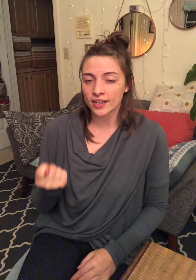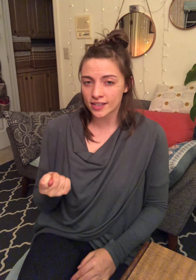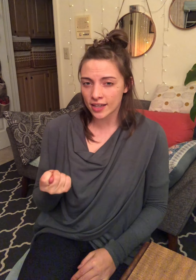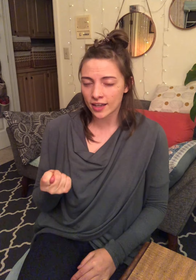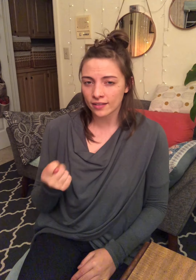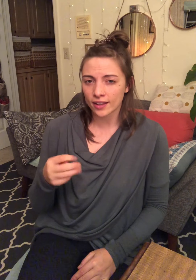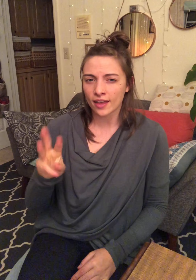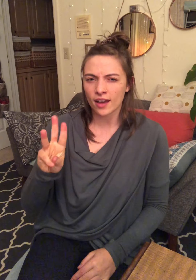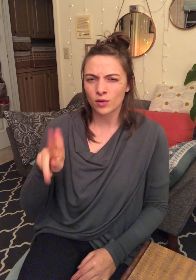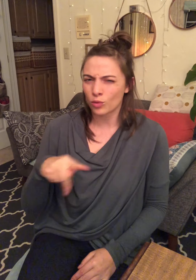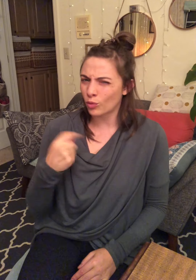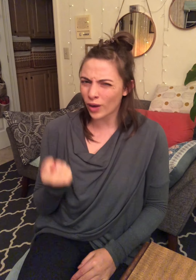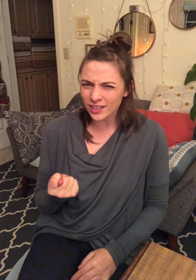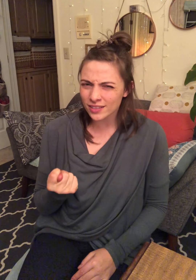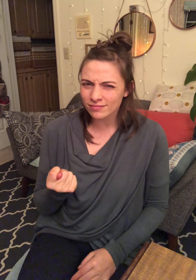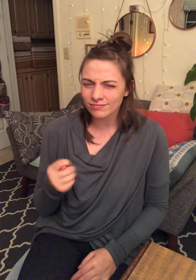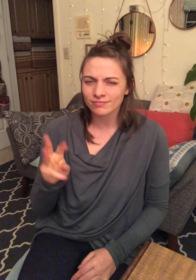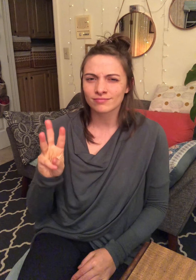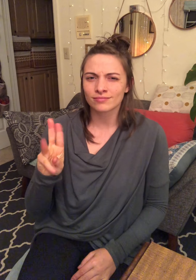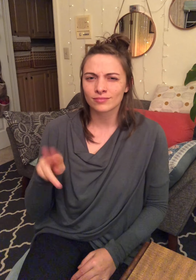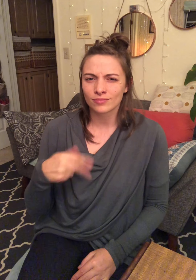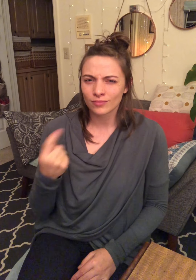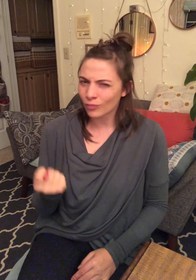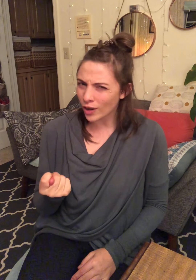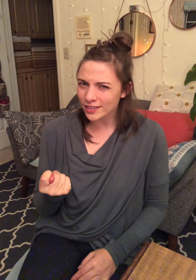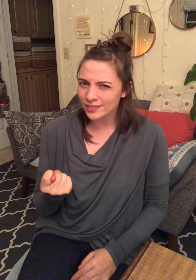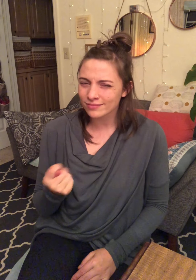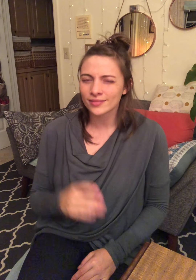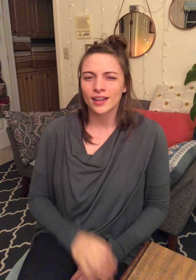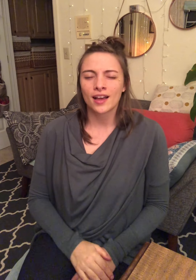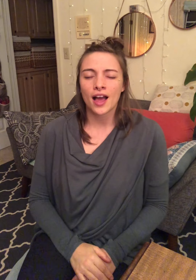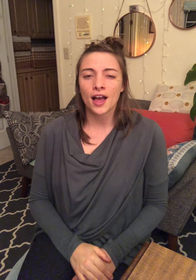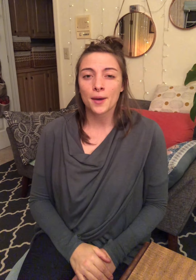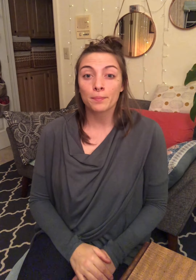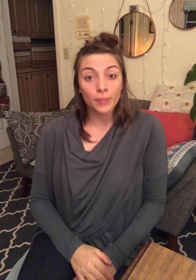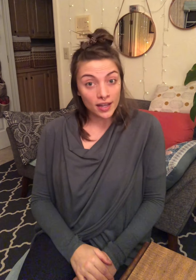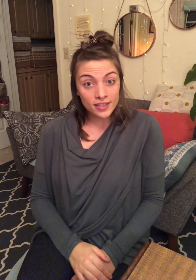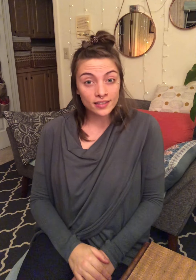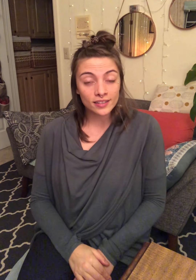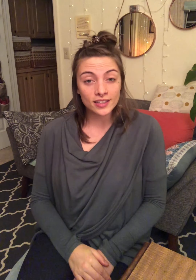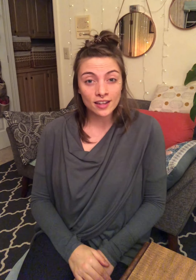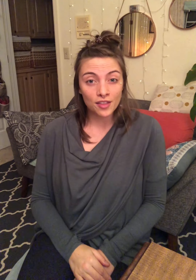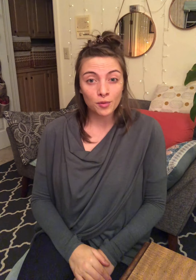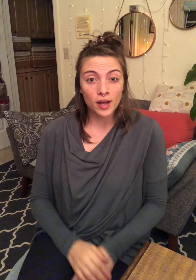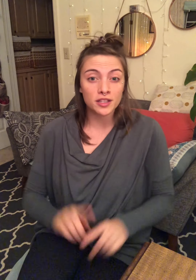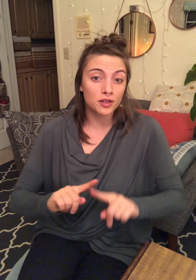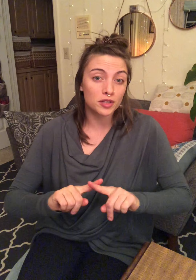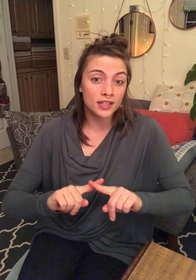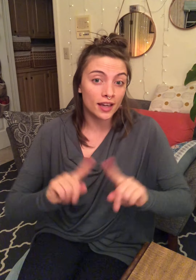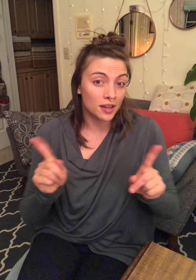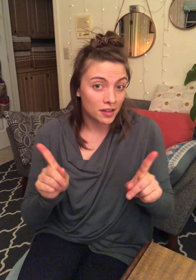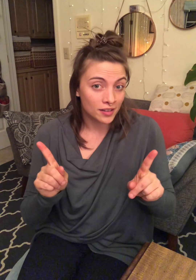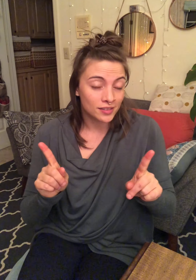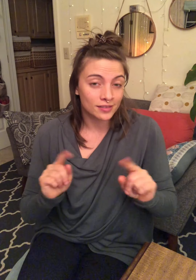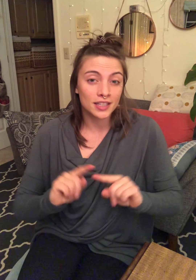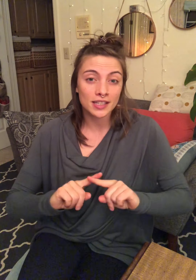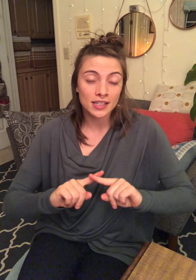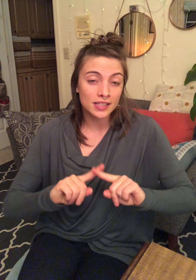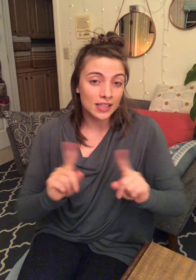W-H-A-T, like that. What? What? But is another one. So just like this is the sign